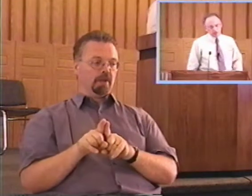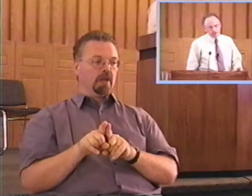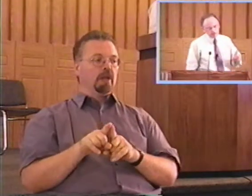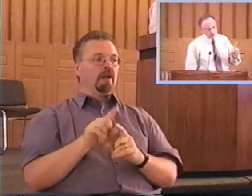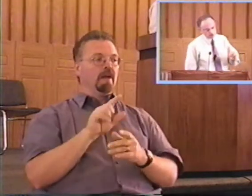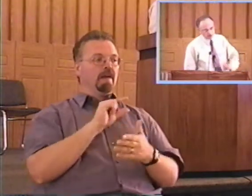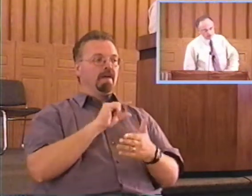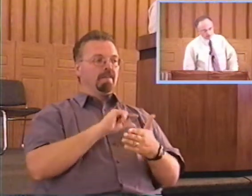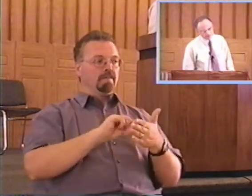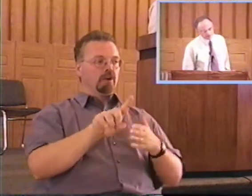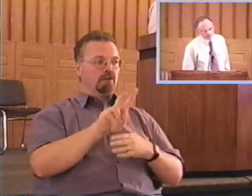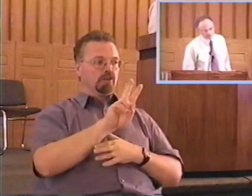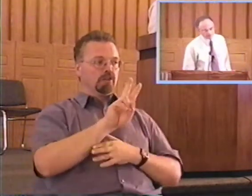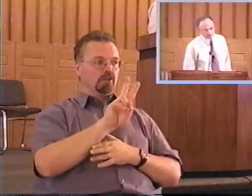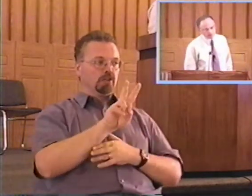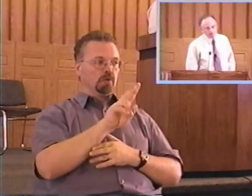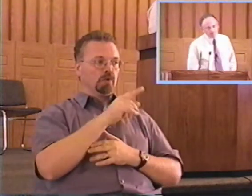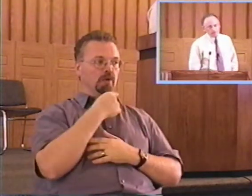2. Look at verse 2.